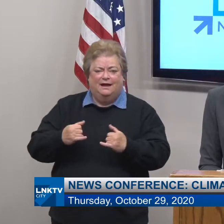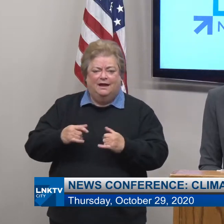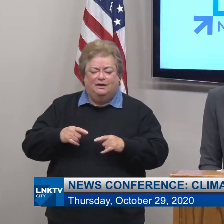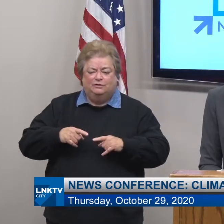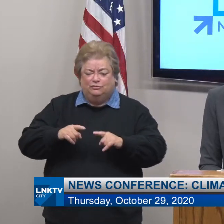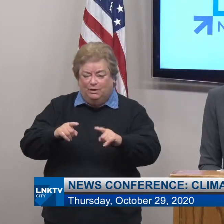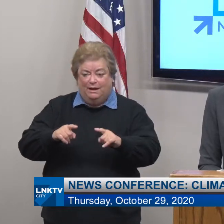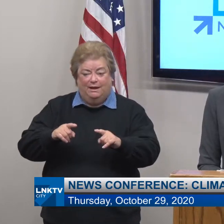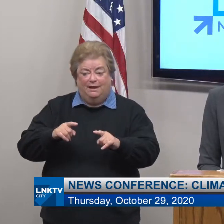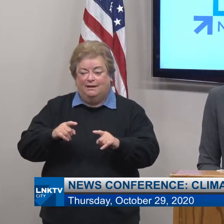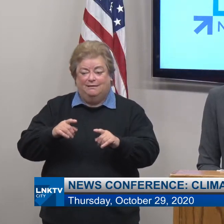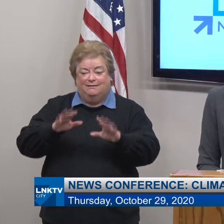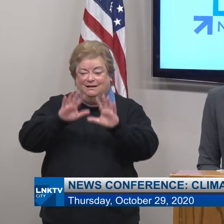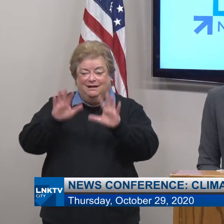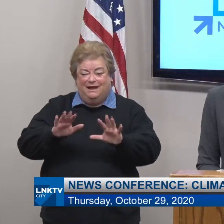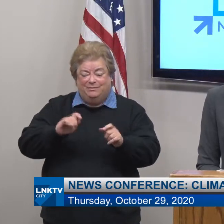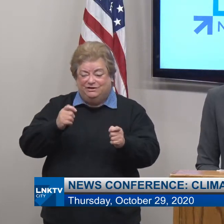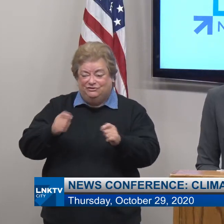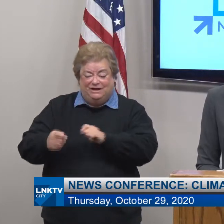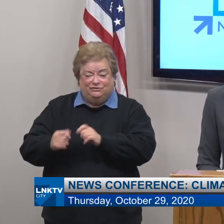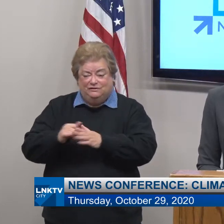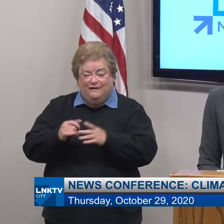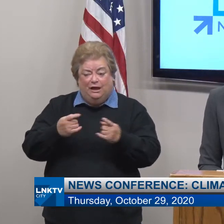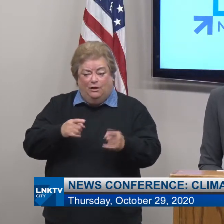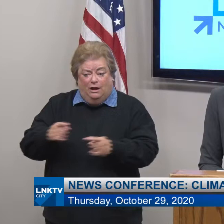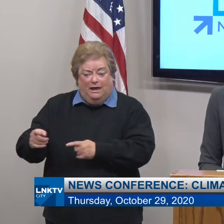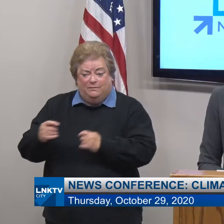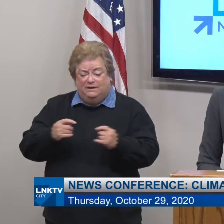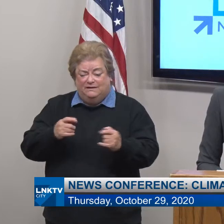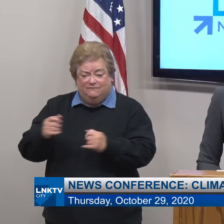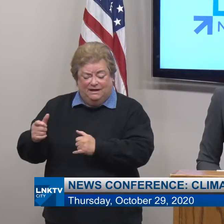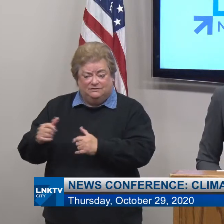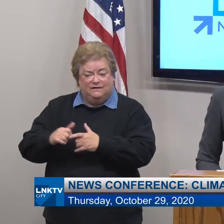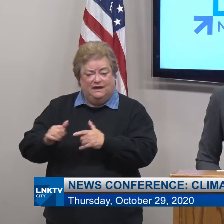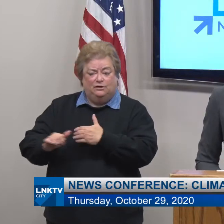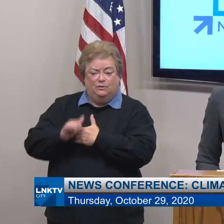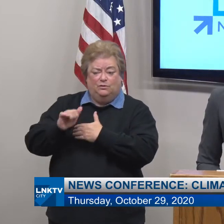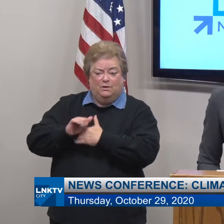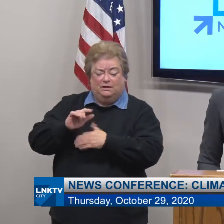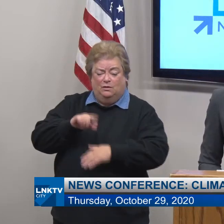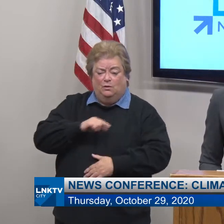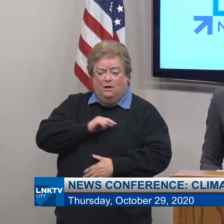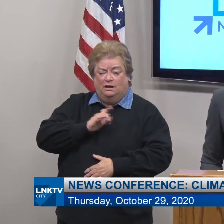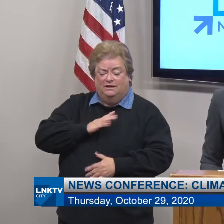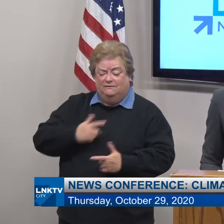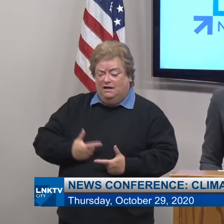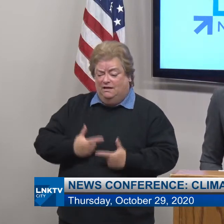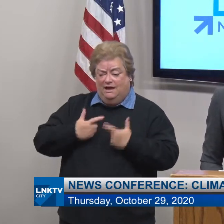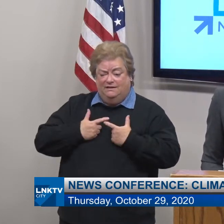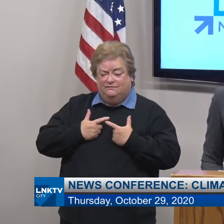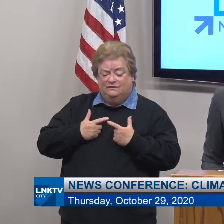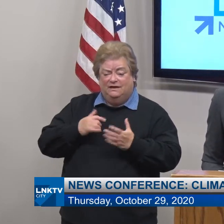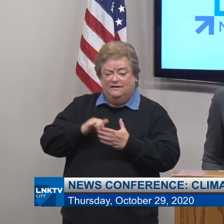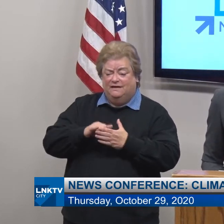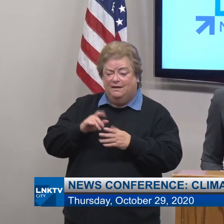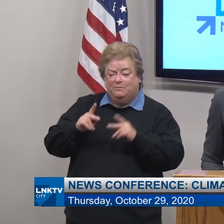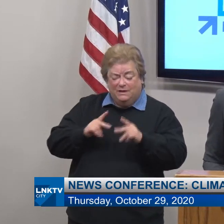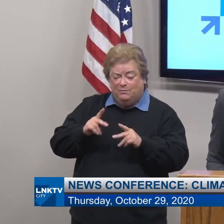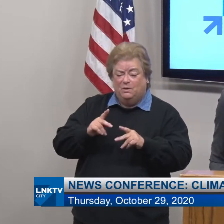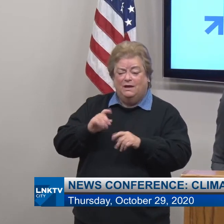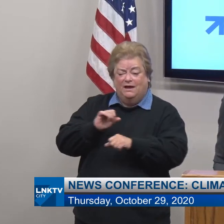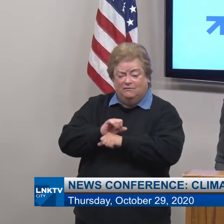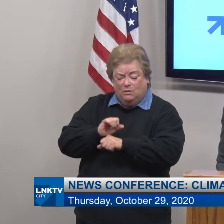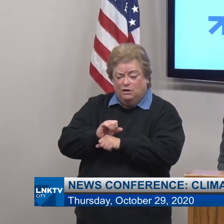rate of climate change that poses urgent and unprecedented threats to the quality of life that generations of Lincolnites have worked so hard